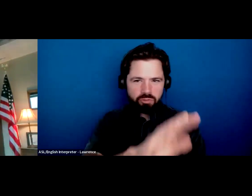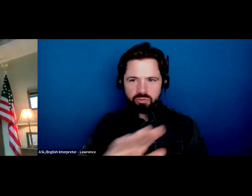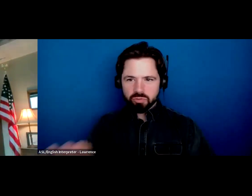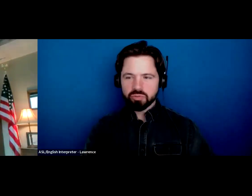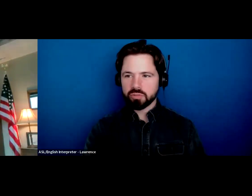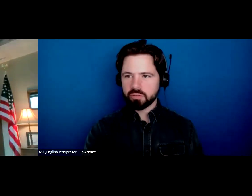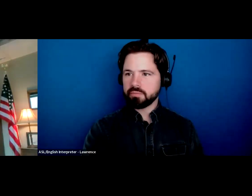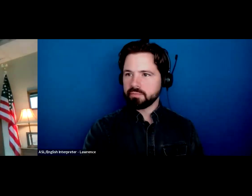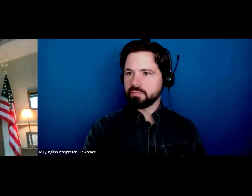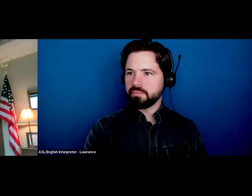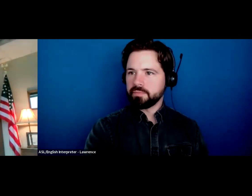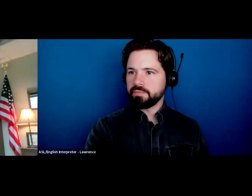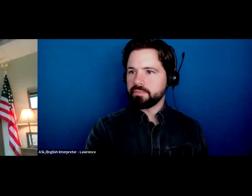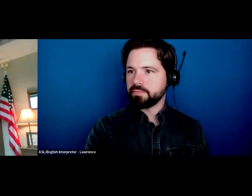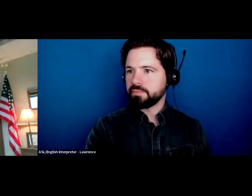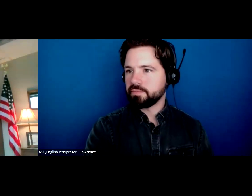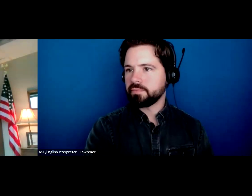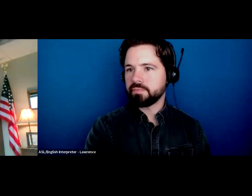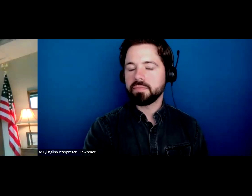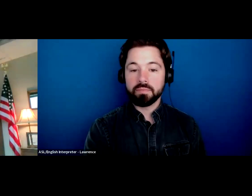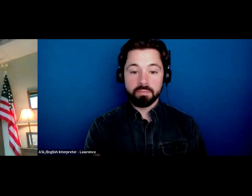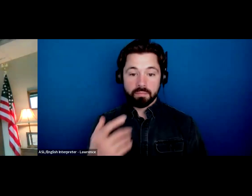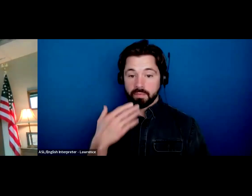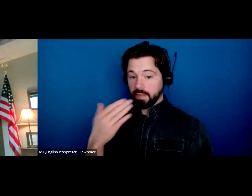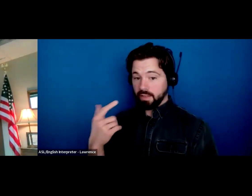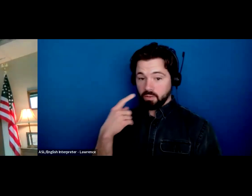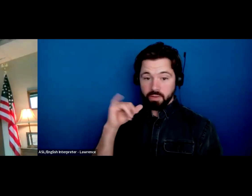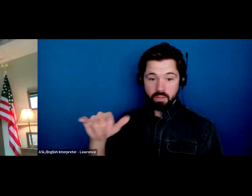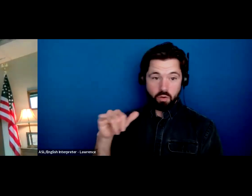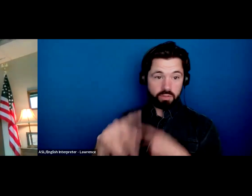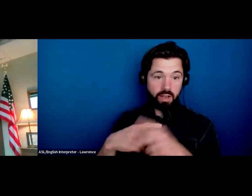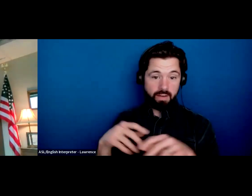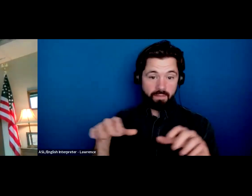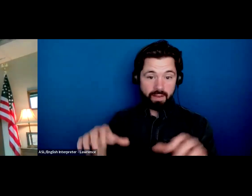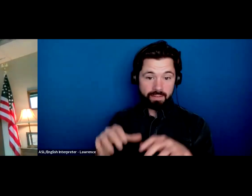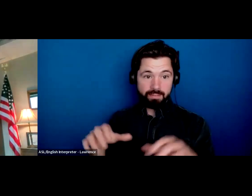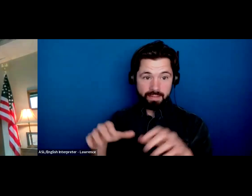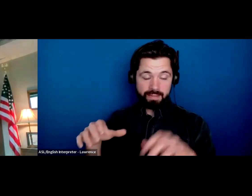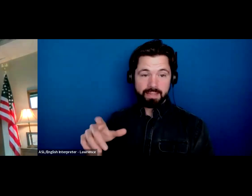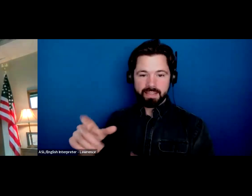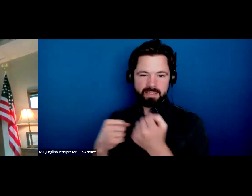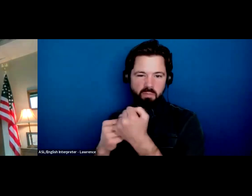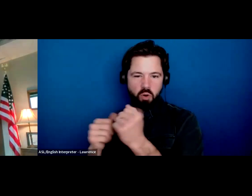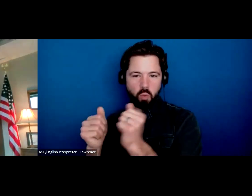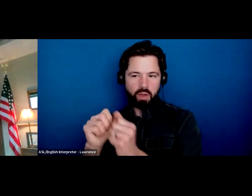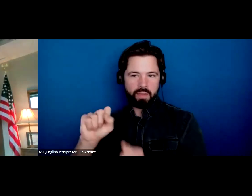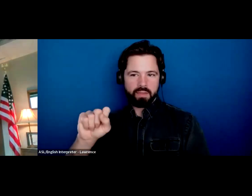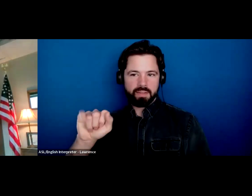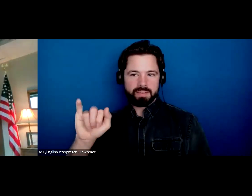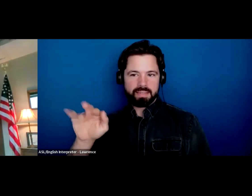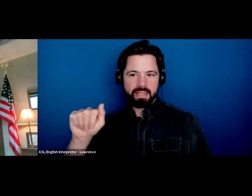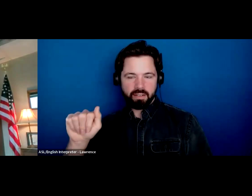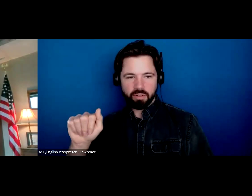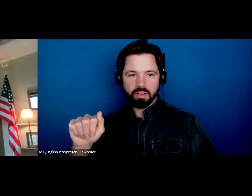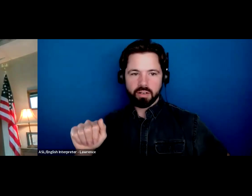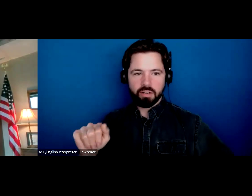Thank you very much. And again, these activities, are really supported a lot by Sierra. We really appreciate that. Pride